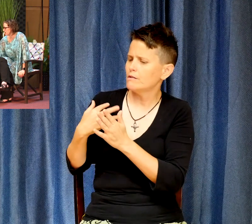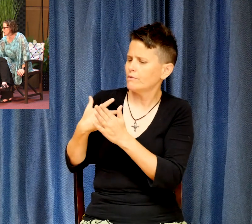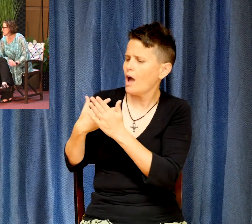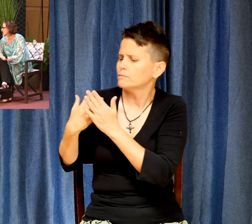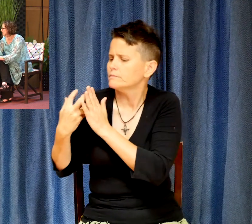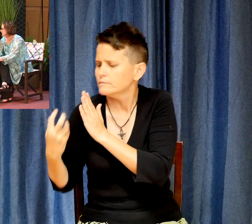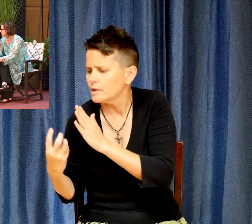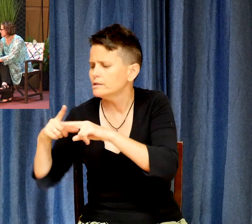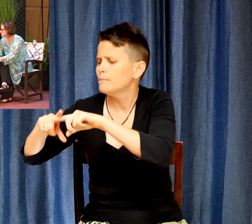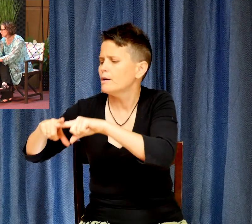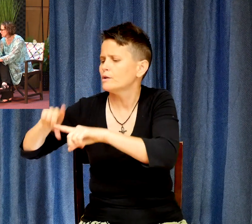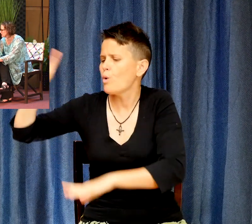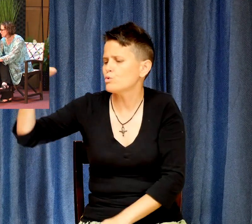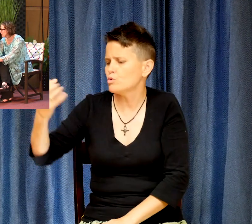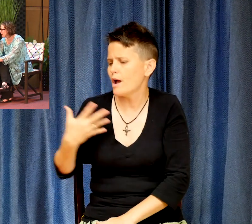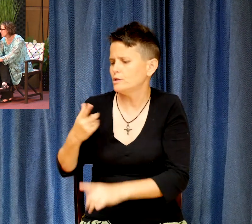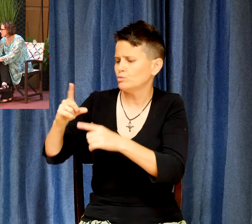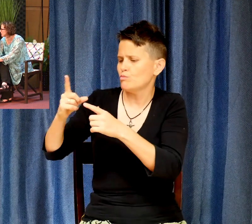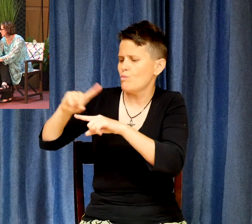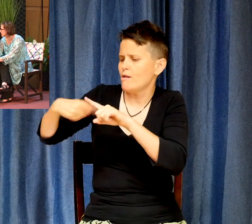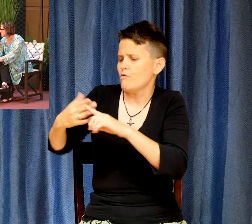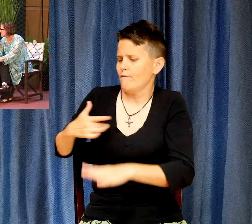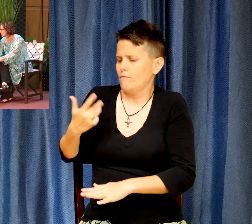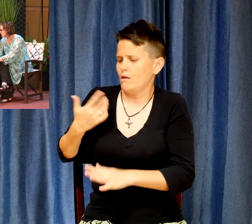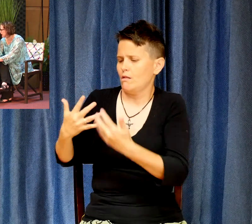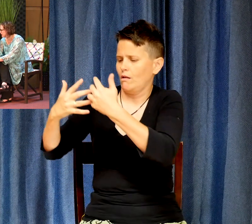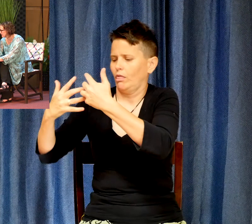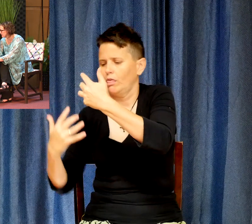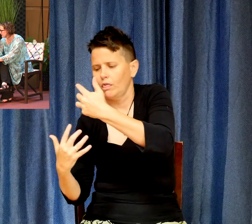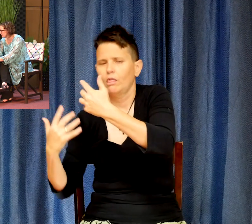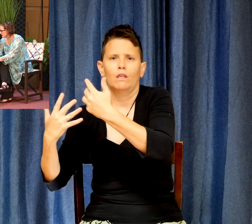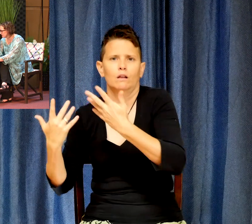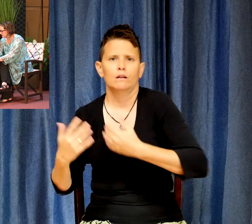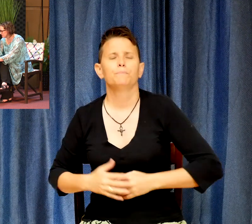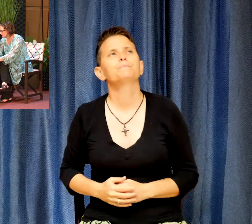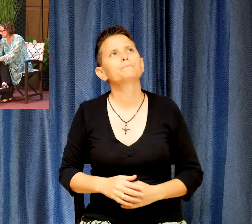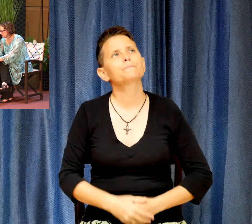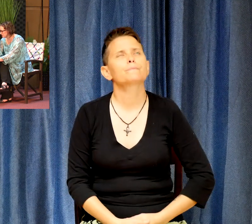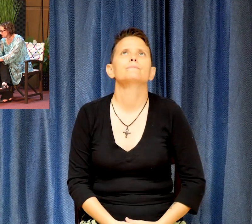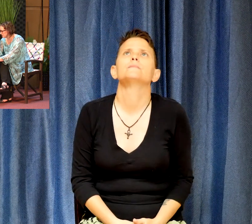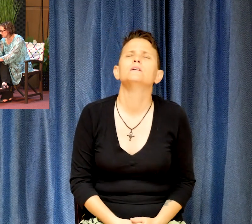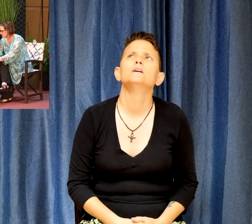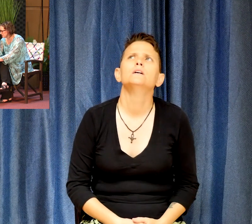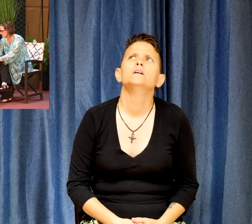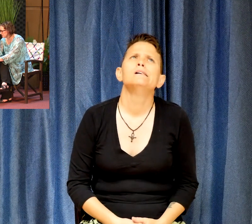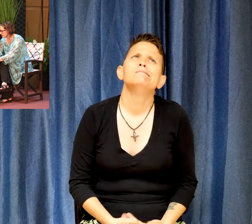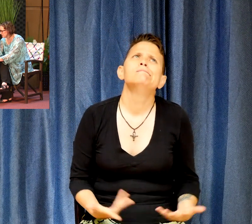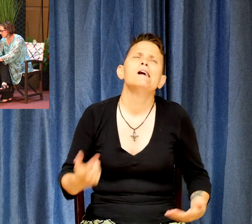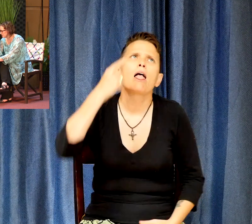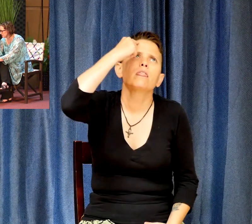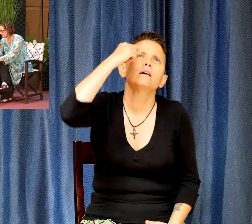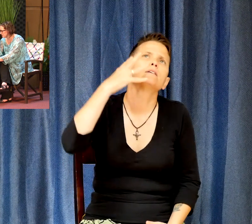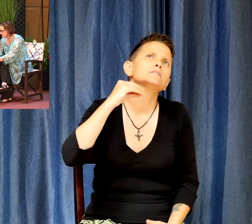disconnected? And maybe there's an experience that you've had similar to that. Well, I think in terms of an experience,